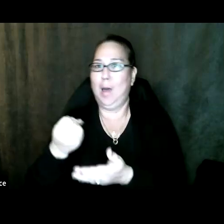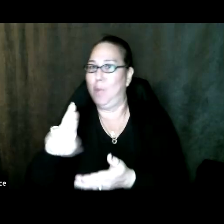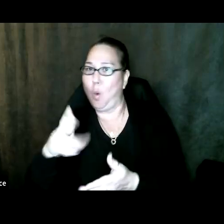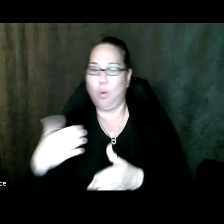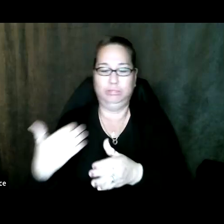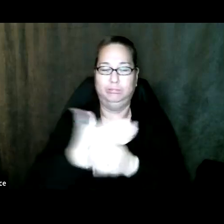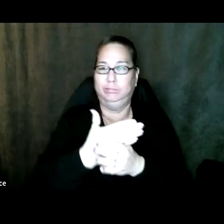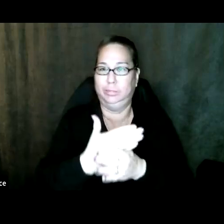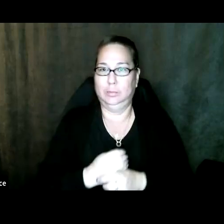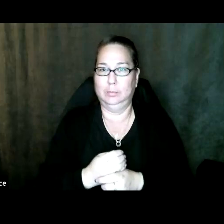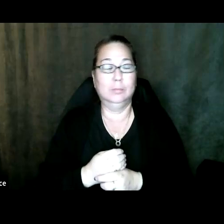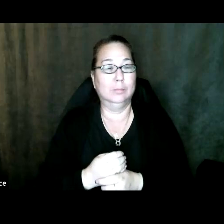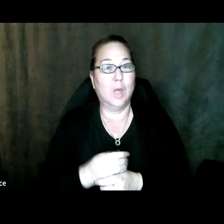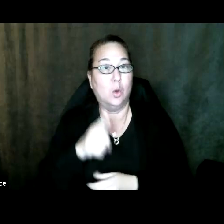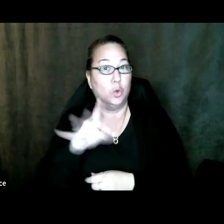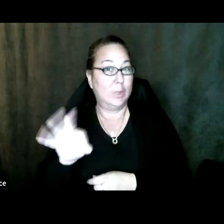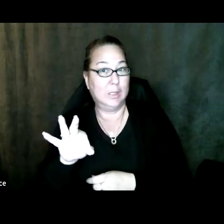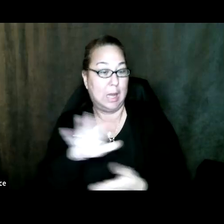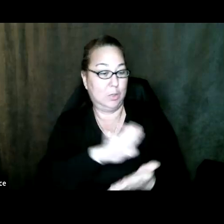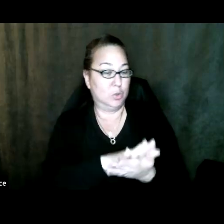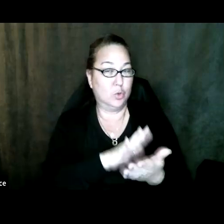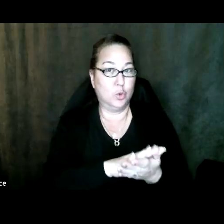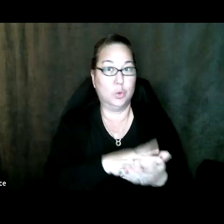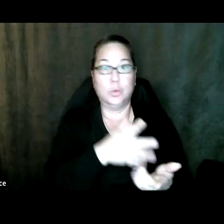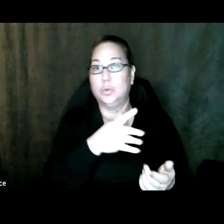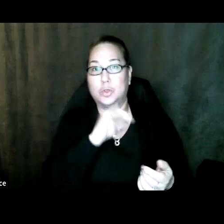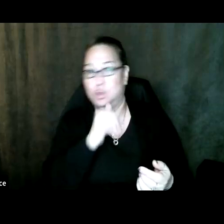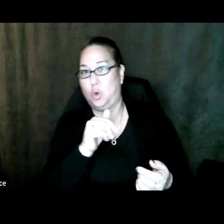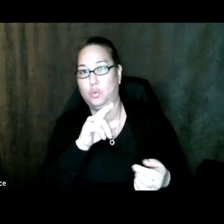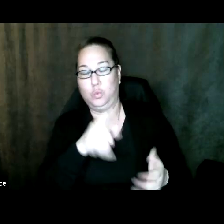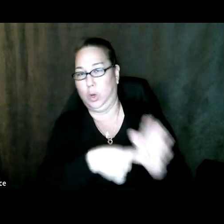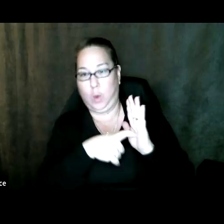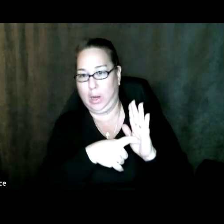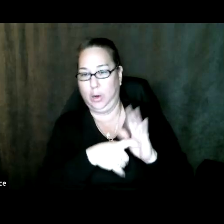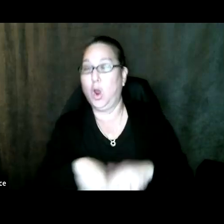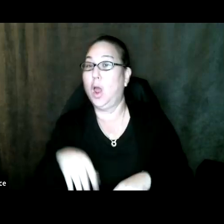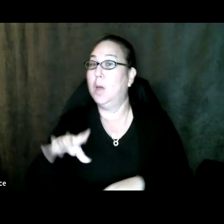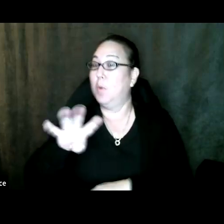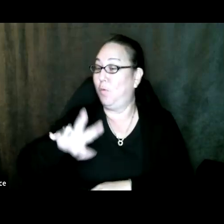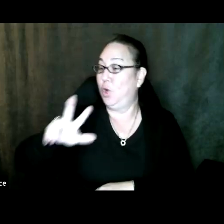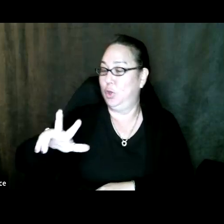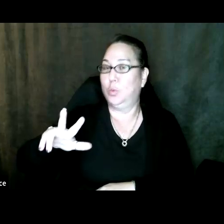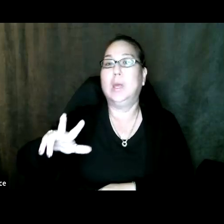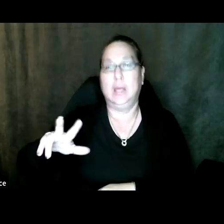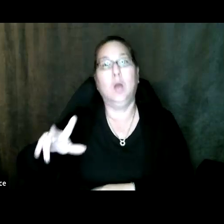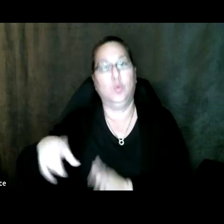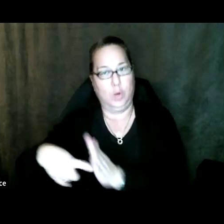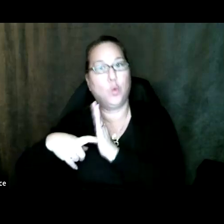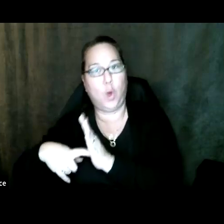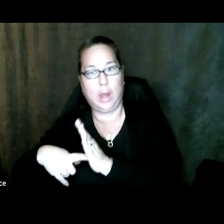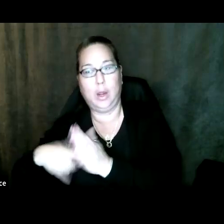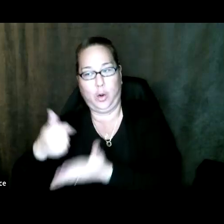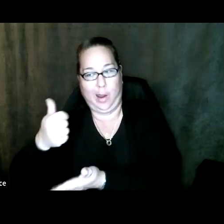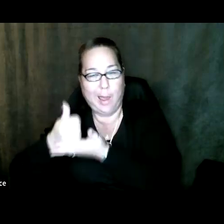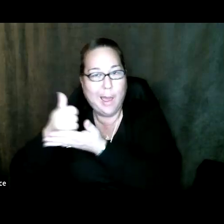not require assistance or intervention, while 43 schools are designated as requiring assistance or intervention,